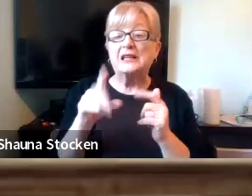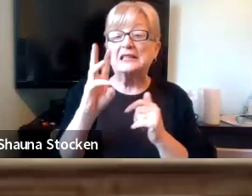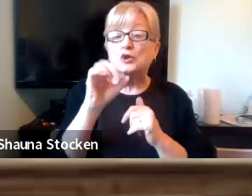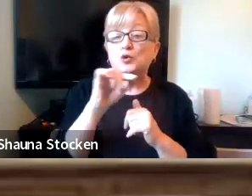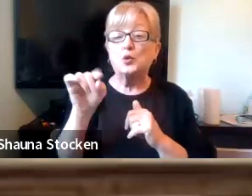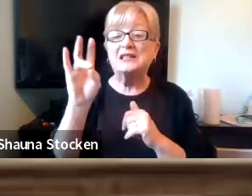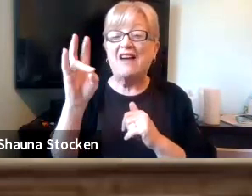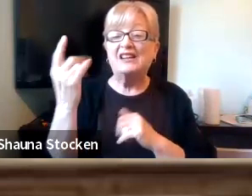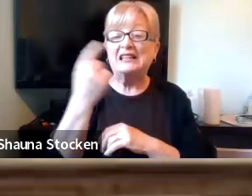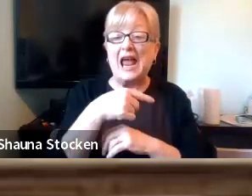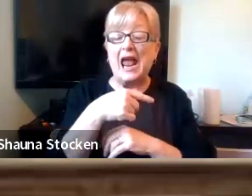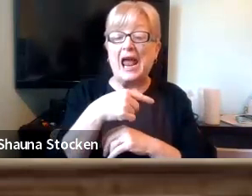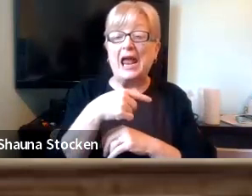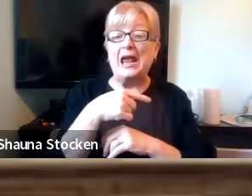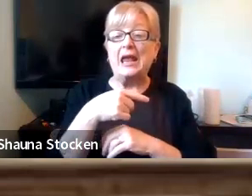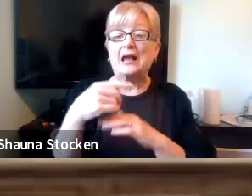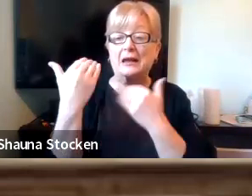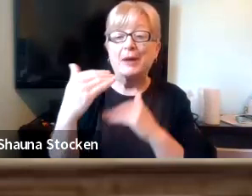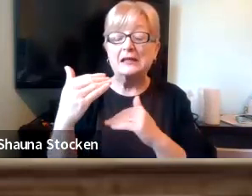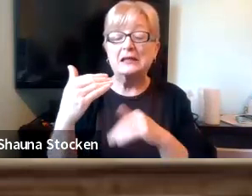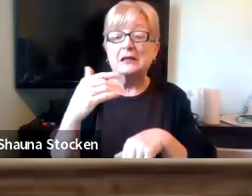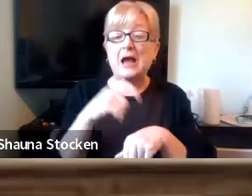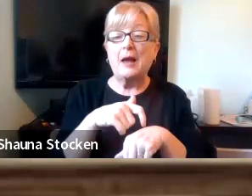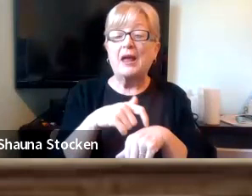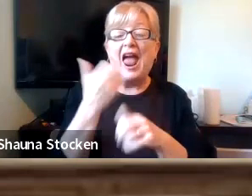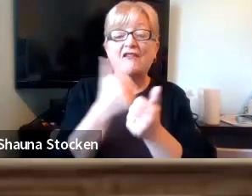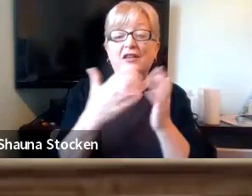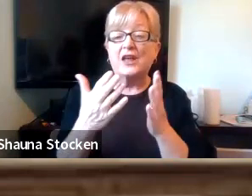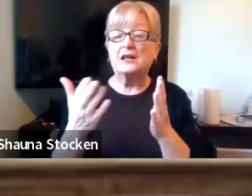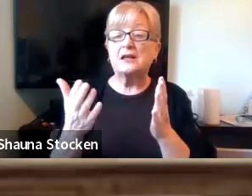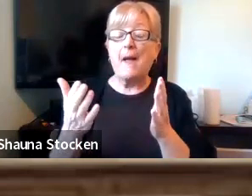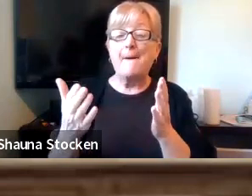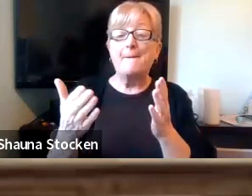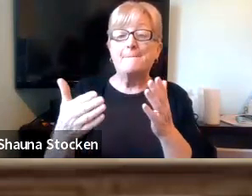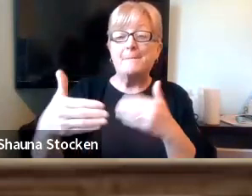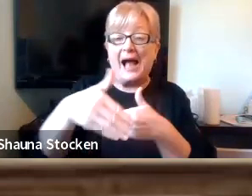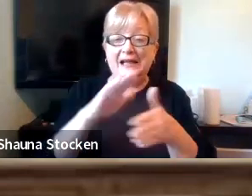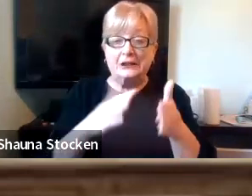day shelf life because everything comes packaged fresh.